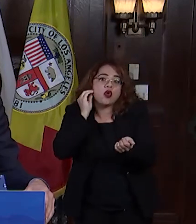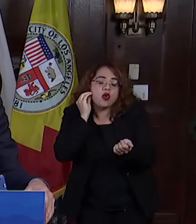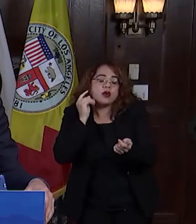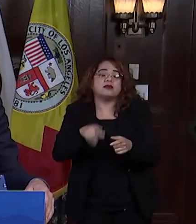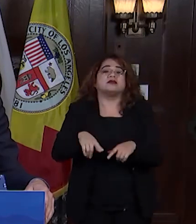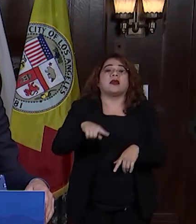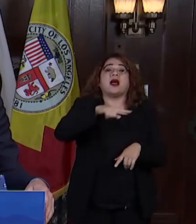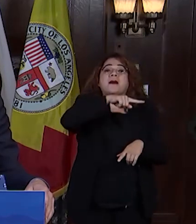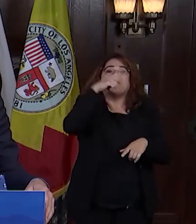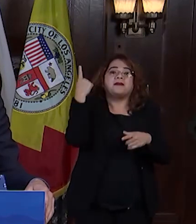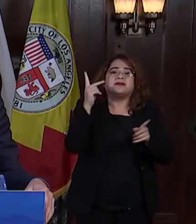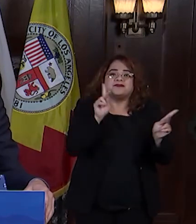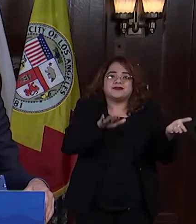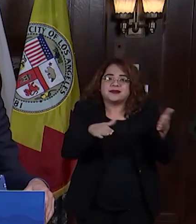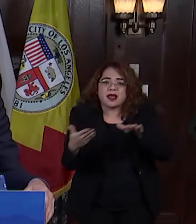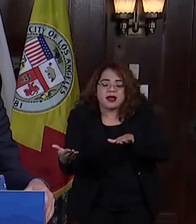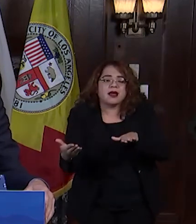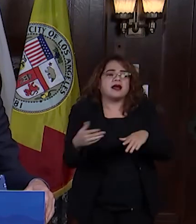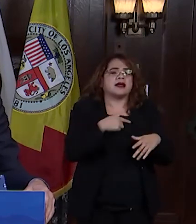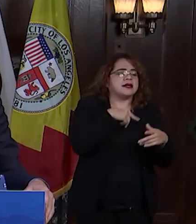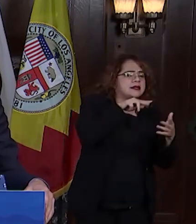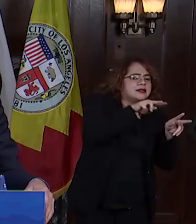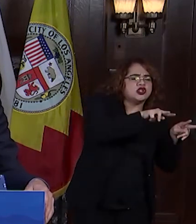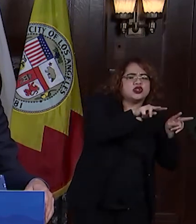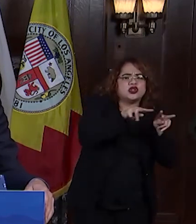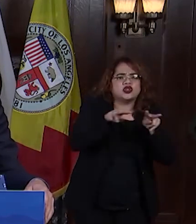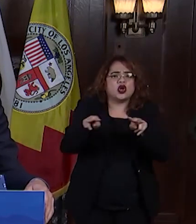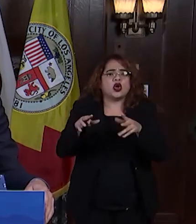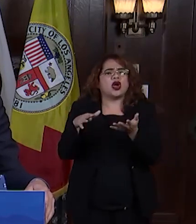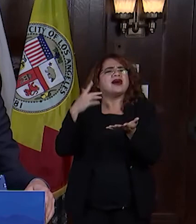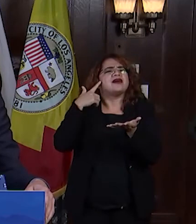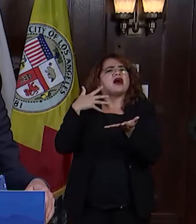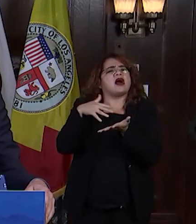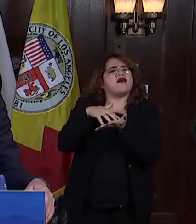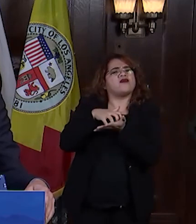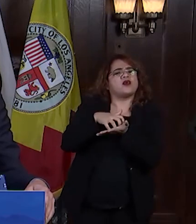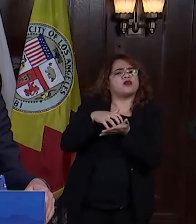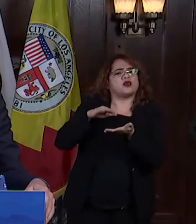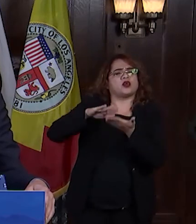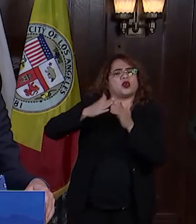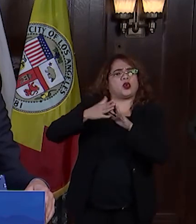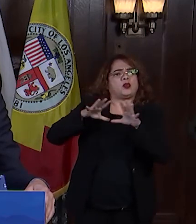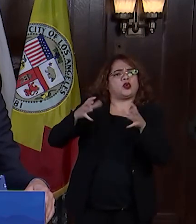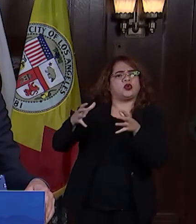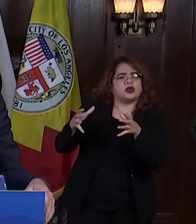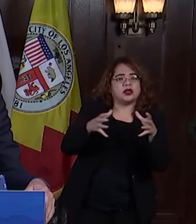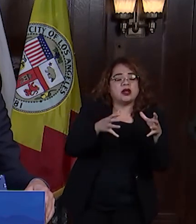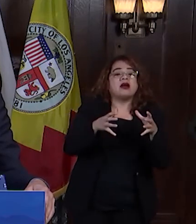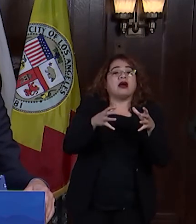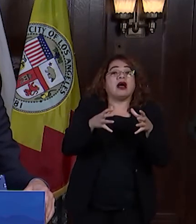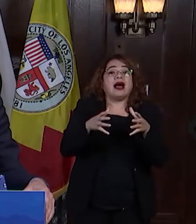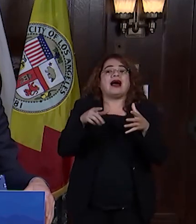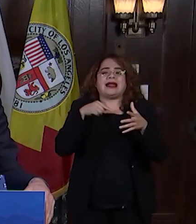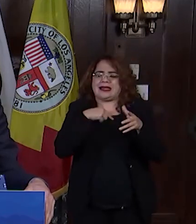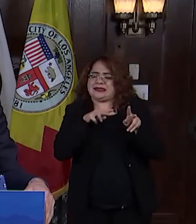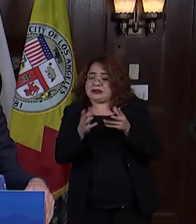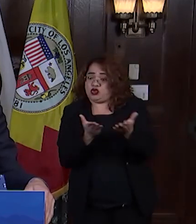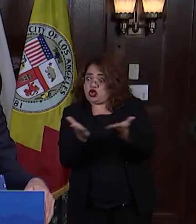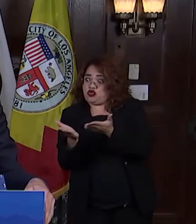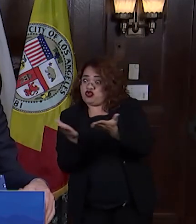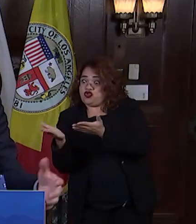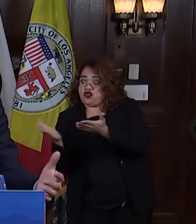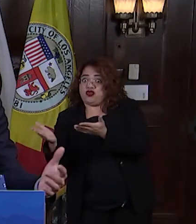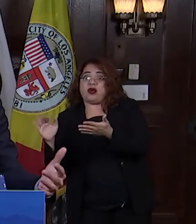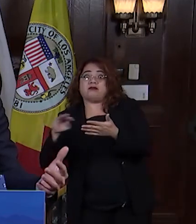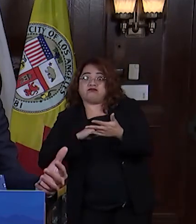African American deaths. The way that we're looking at those vulnerable communities has helped us be on the verge of moving from purple to red.